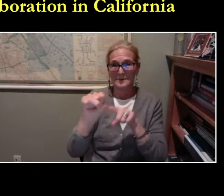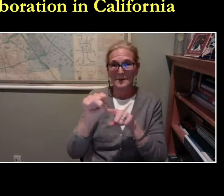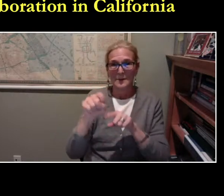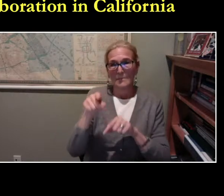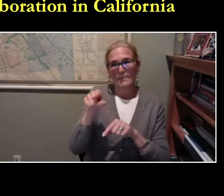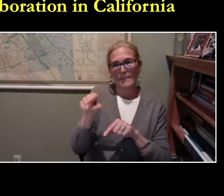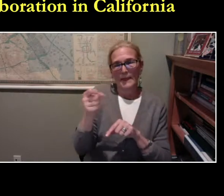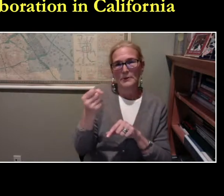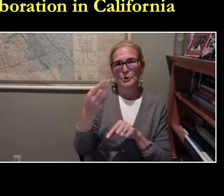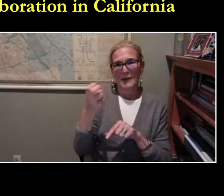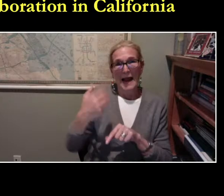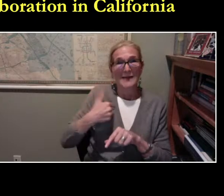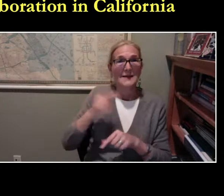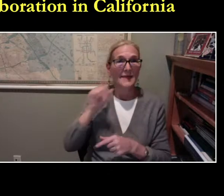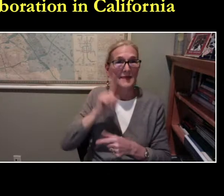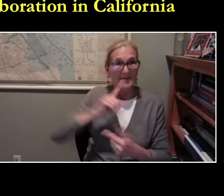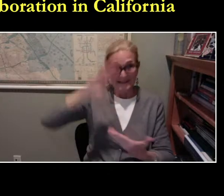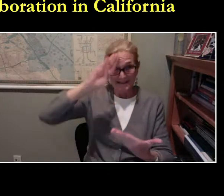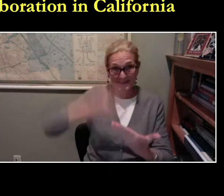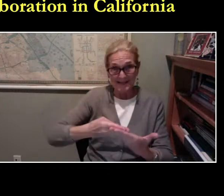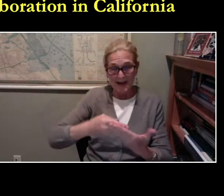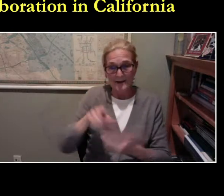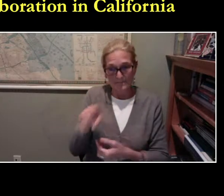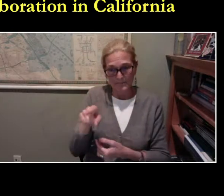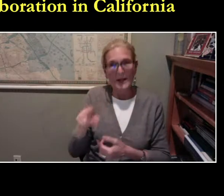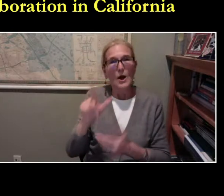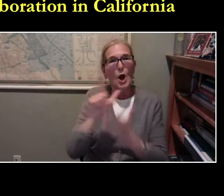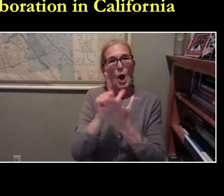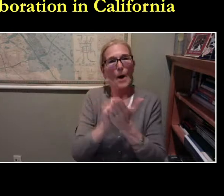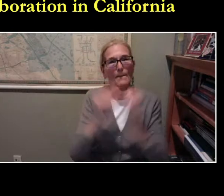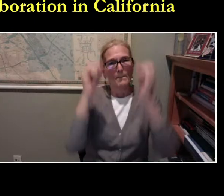There's a paper by Payne Tugis.